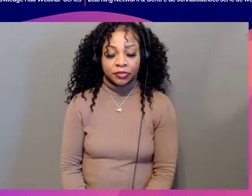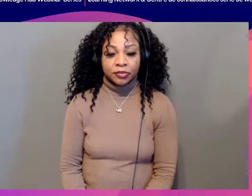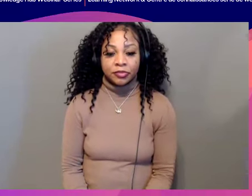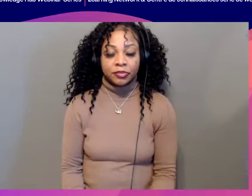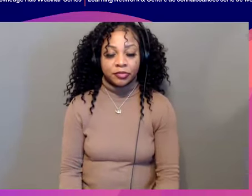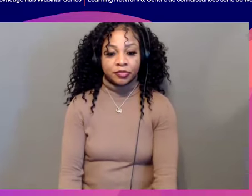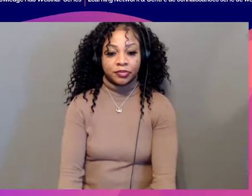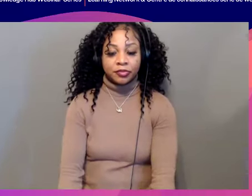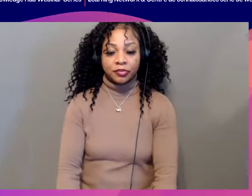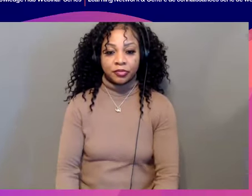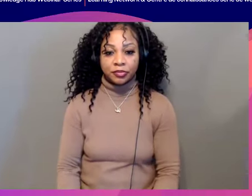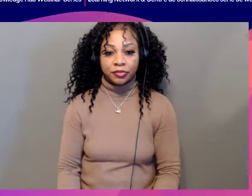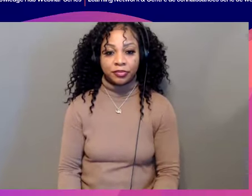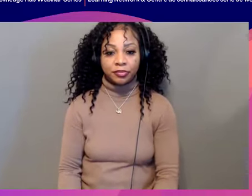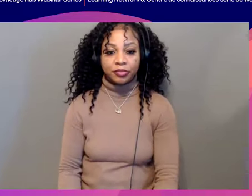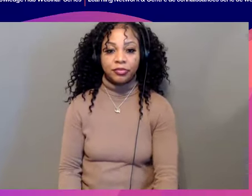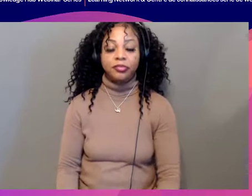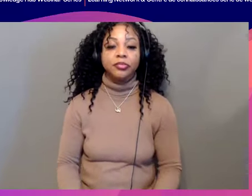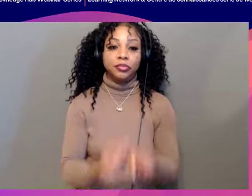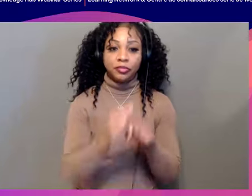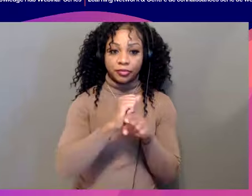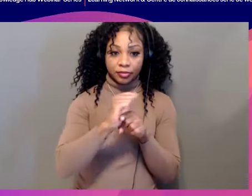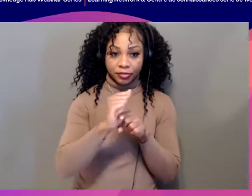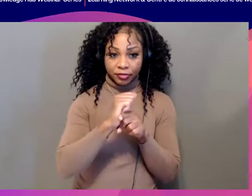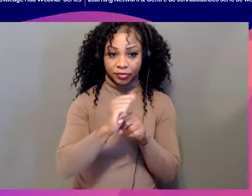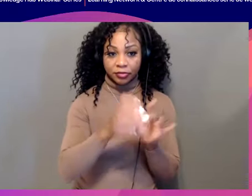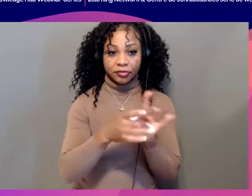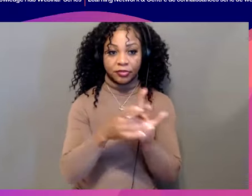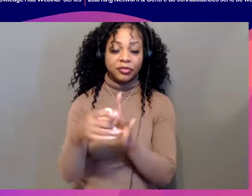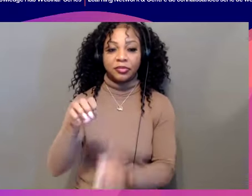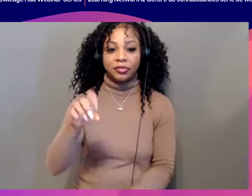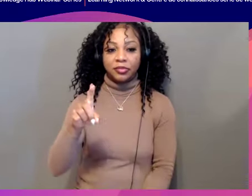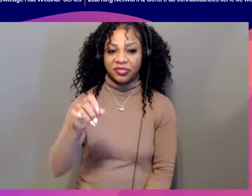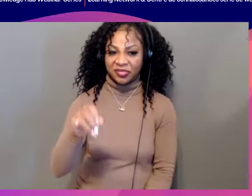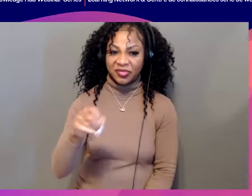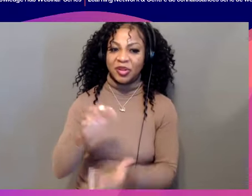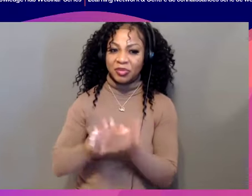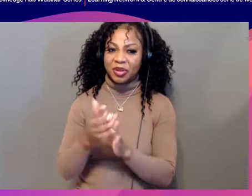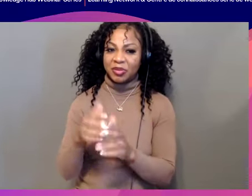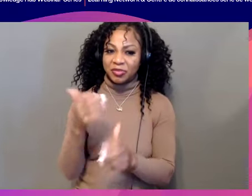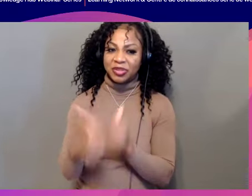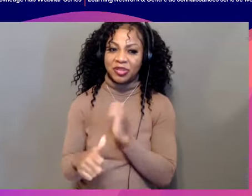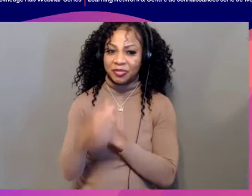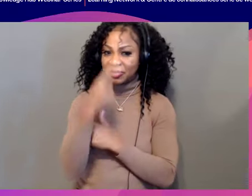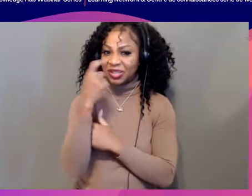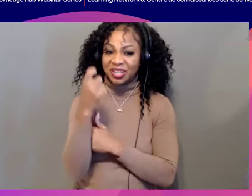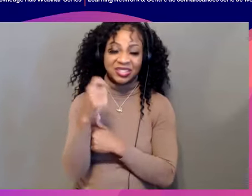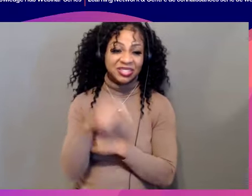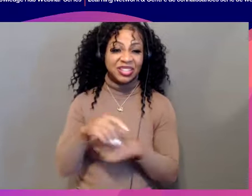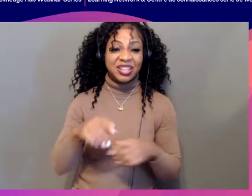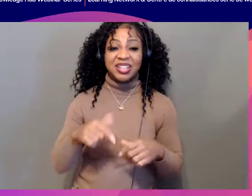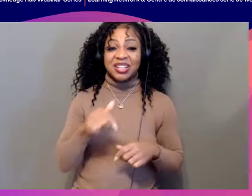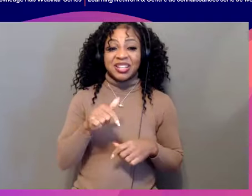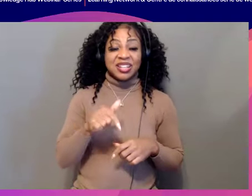becomes when we're doing trainings around like equity and diversity, it becomes very difficult because it's such a big topic,